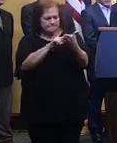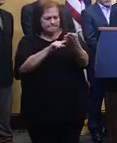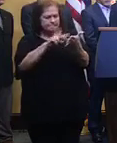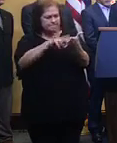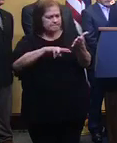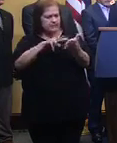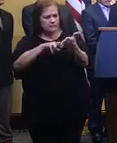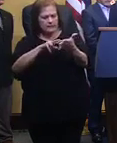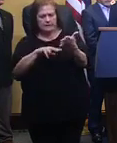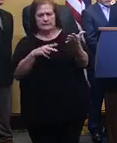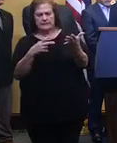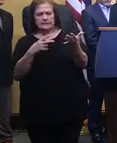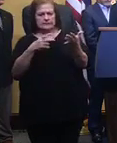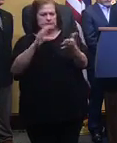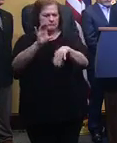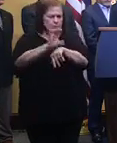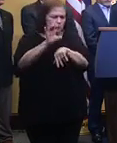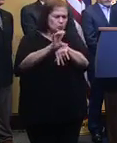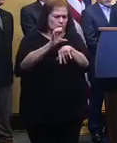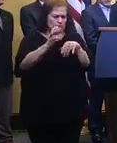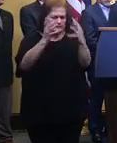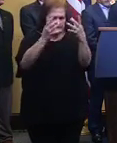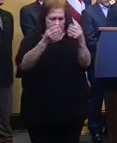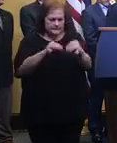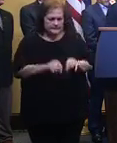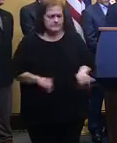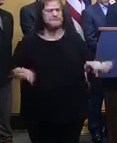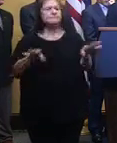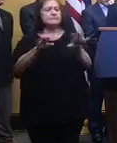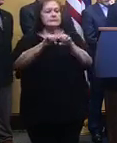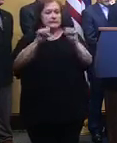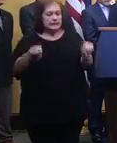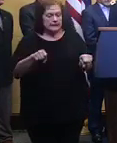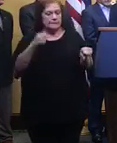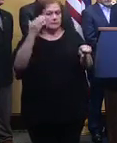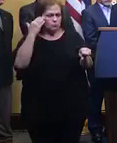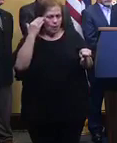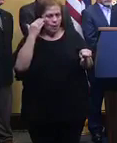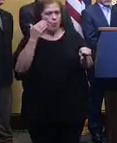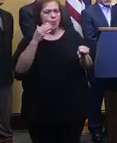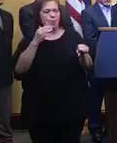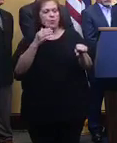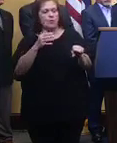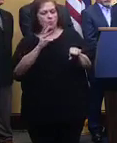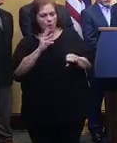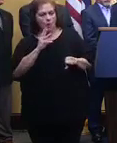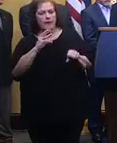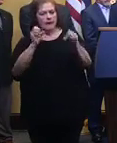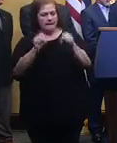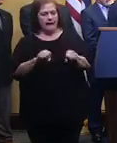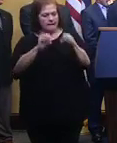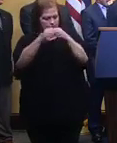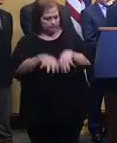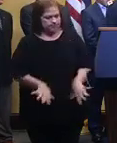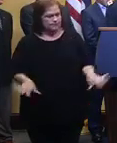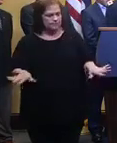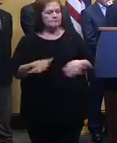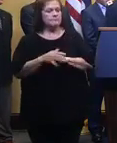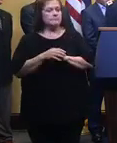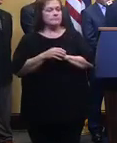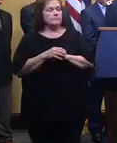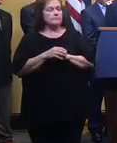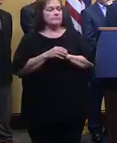in the core. But again, we're here in partnership with the mayor and her team. So I have my senior